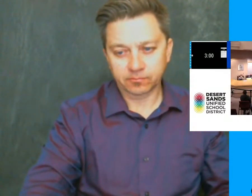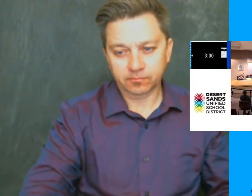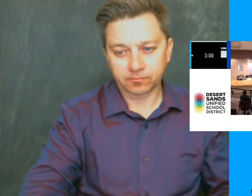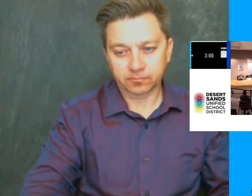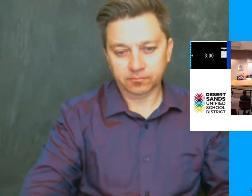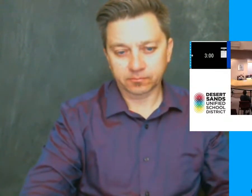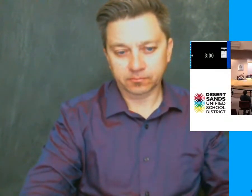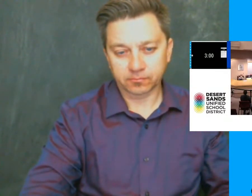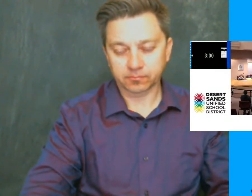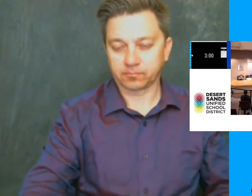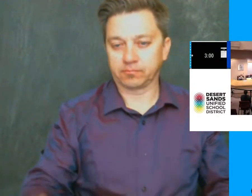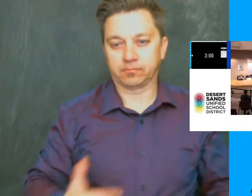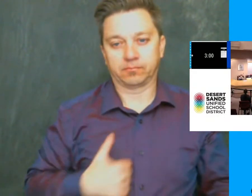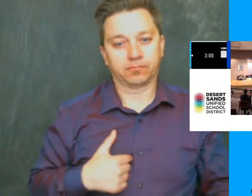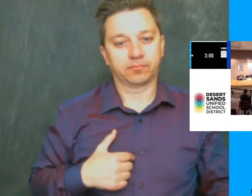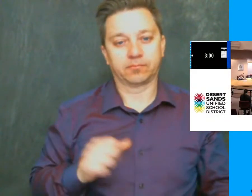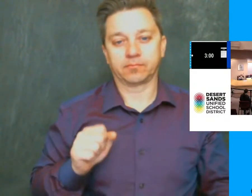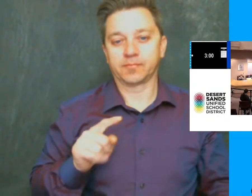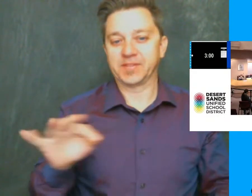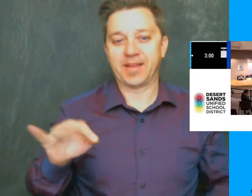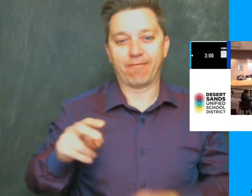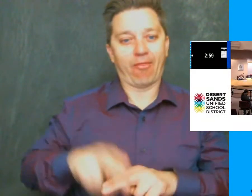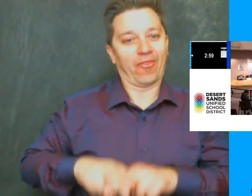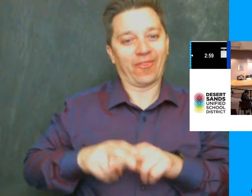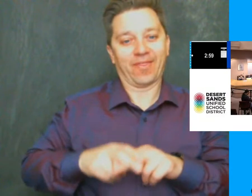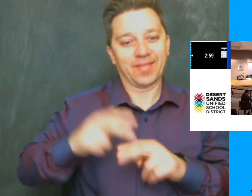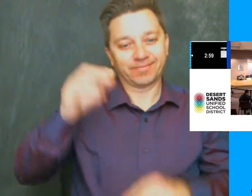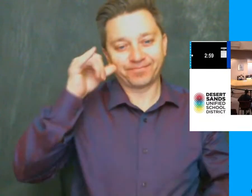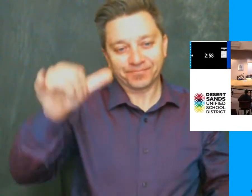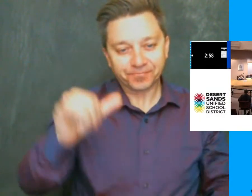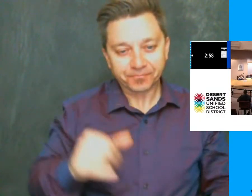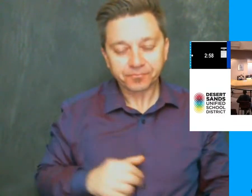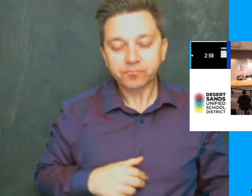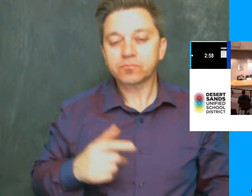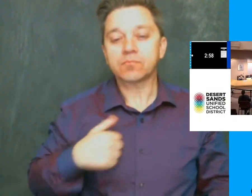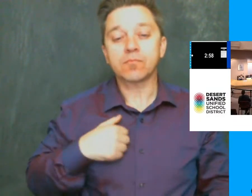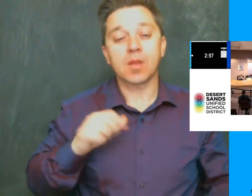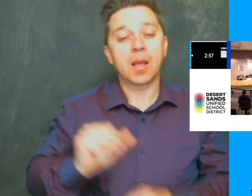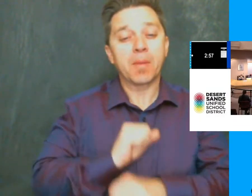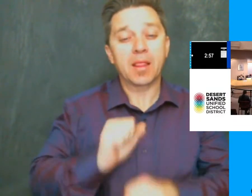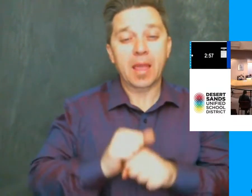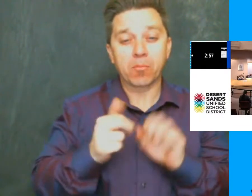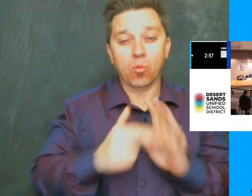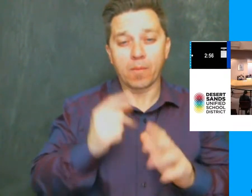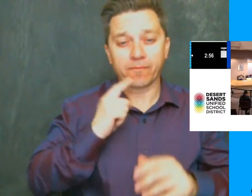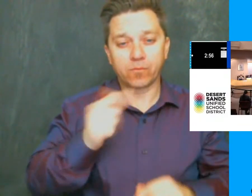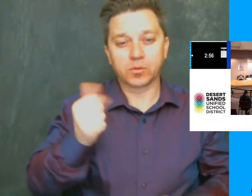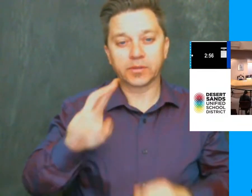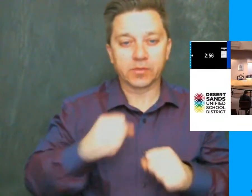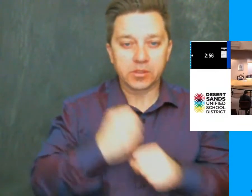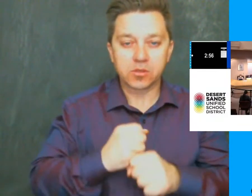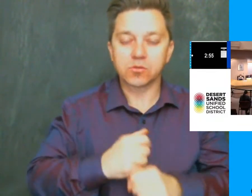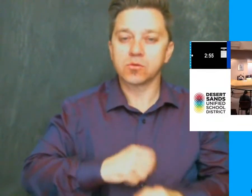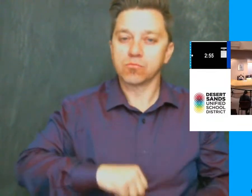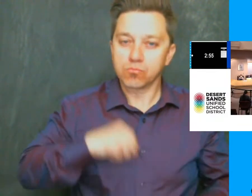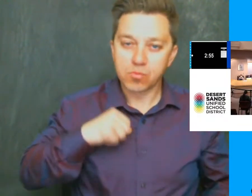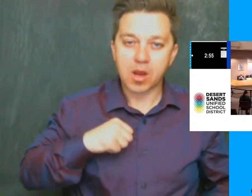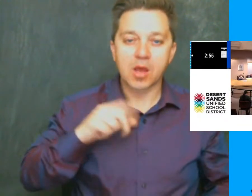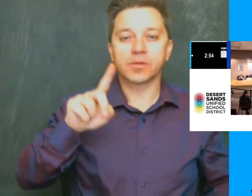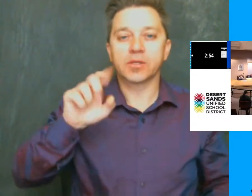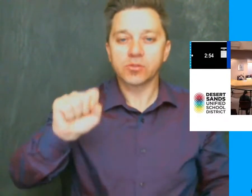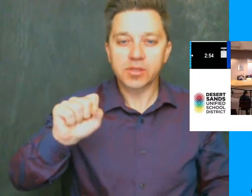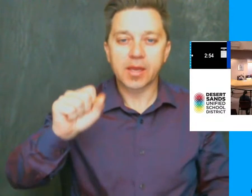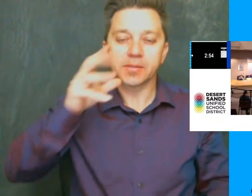I'm very stiff because I've been sitting down too long. I've been a labor rep here for 17 years. I'm a proud Desert Sands parent. Been in the